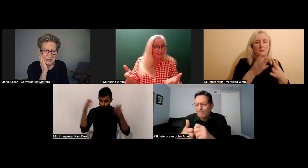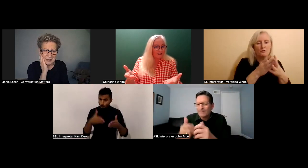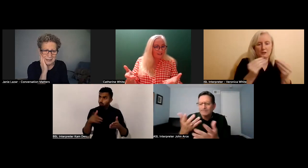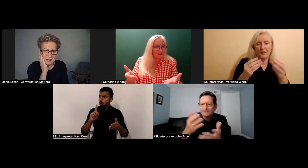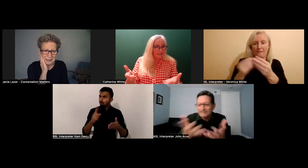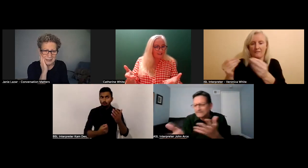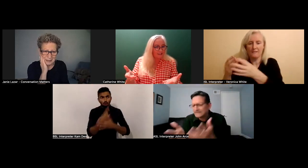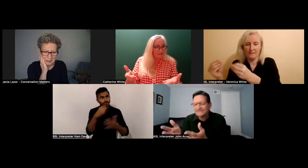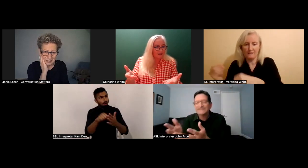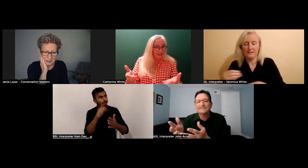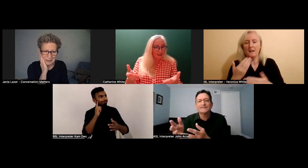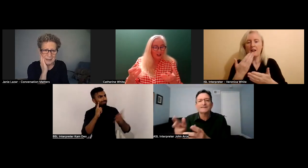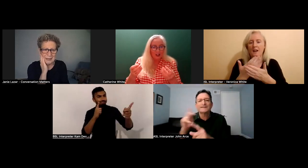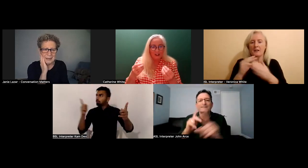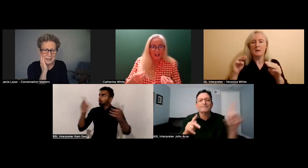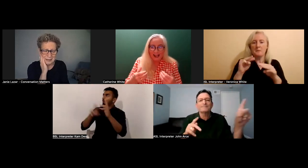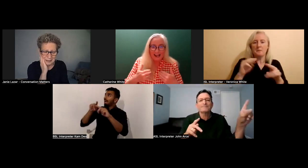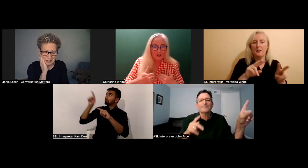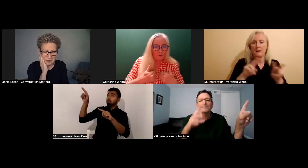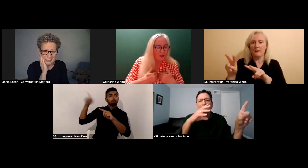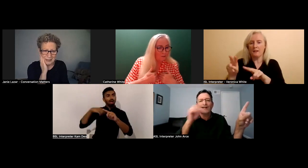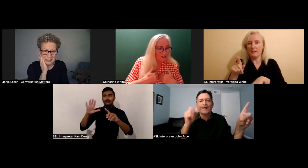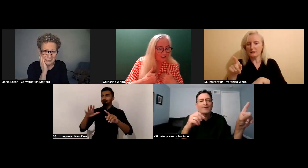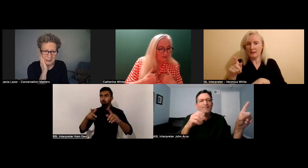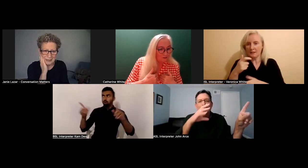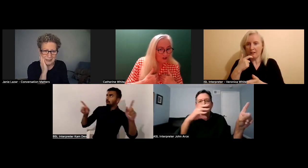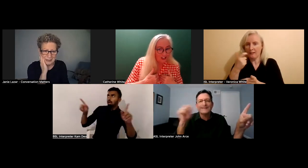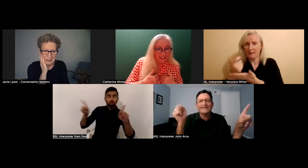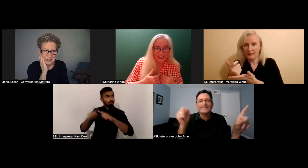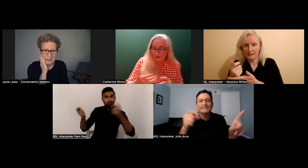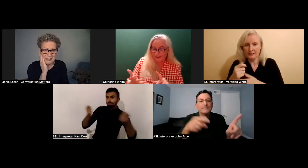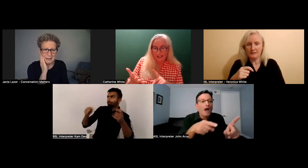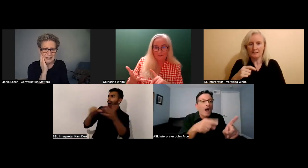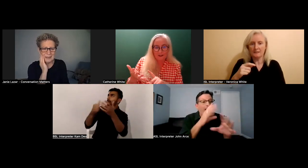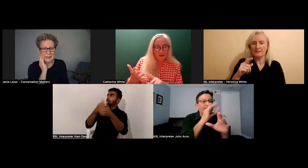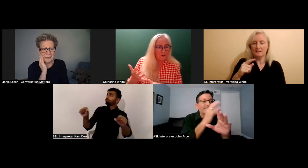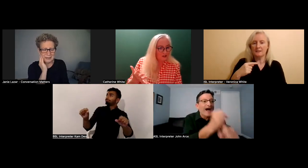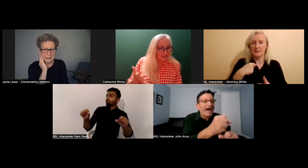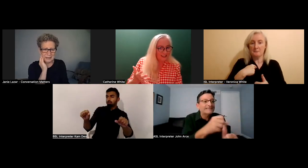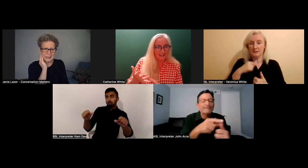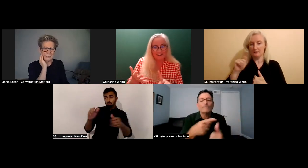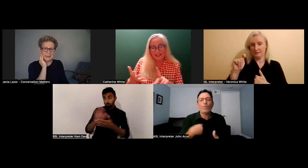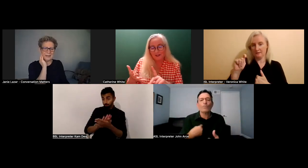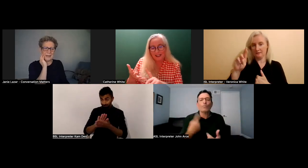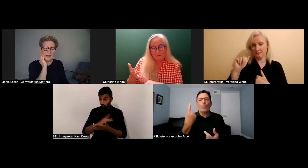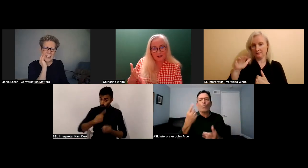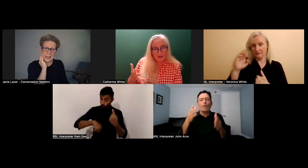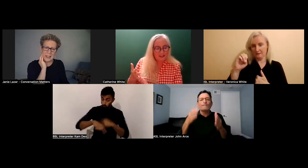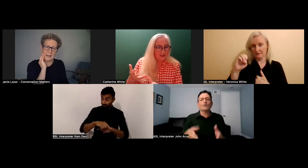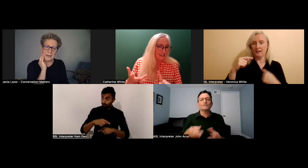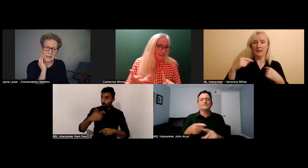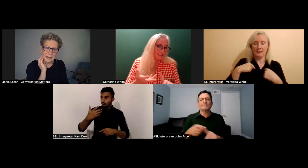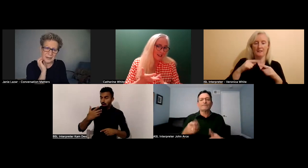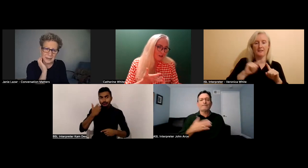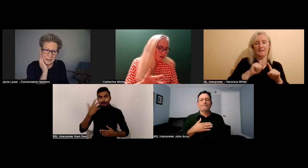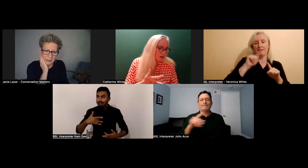at how fascinating this is. Has one person from Tralee, I was able to go to England, I was able to go